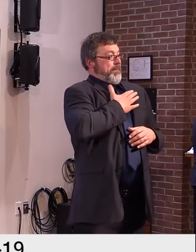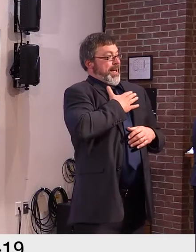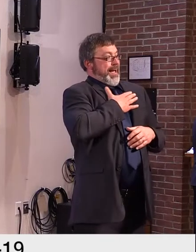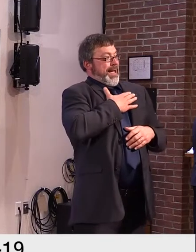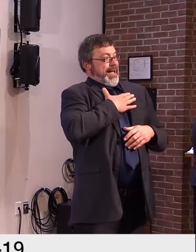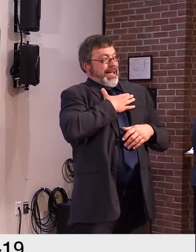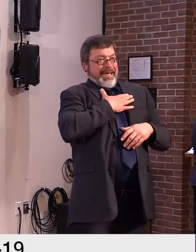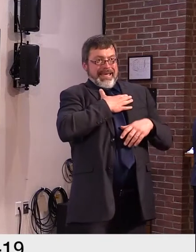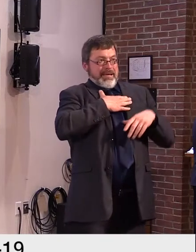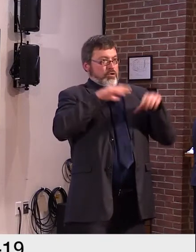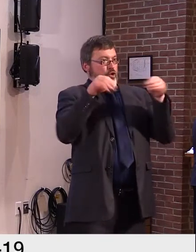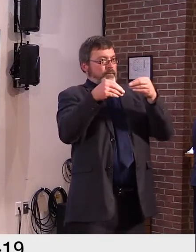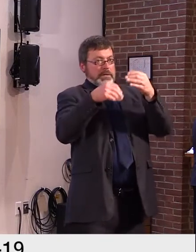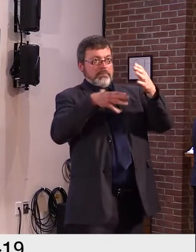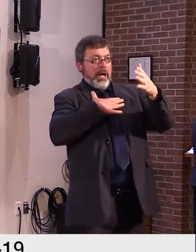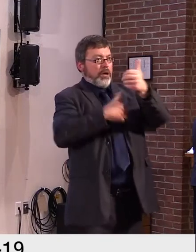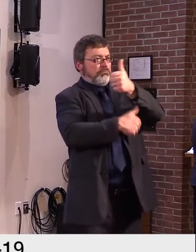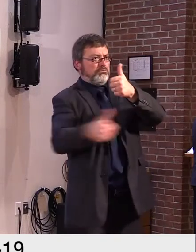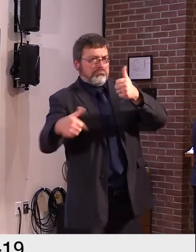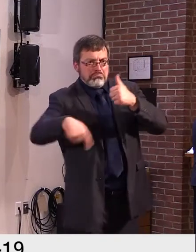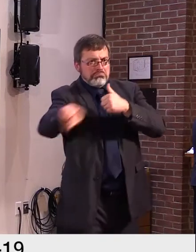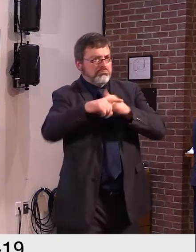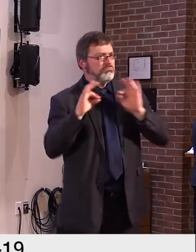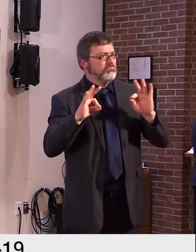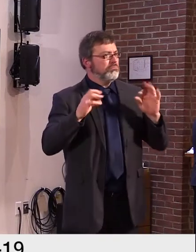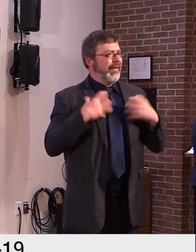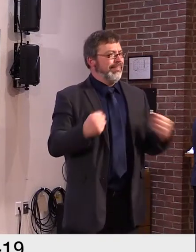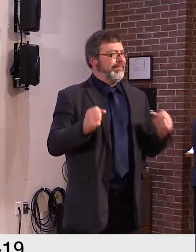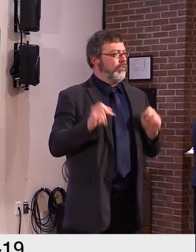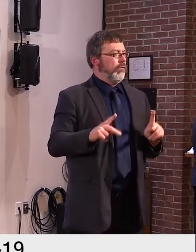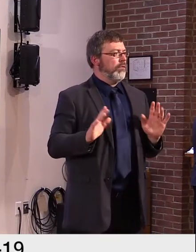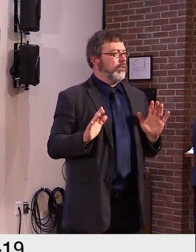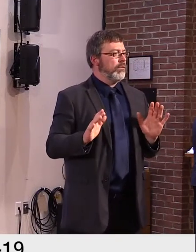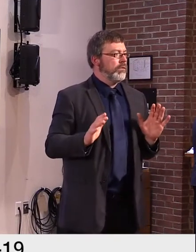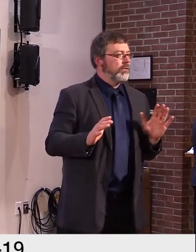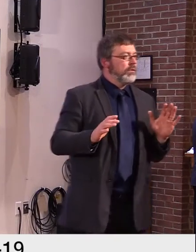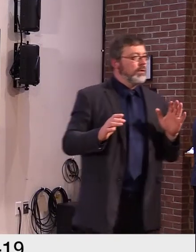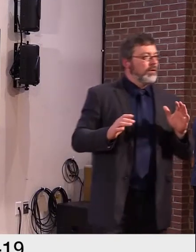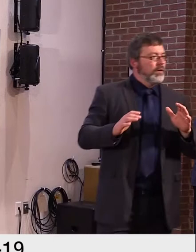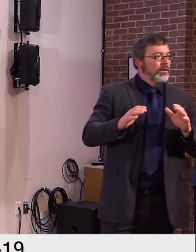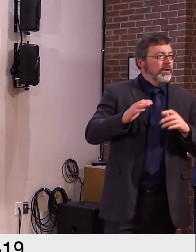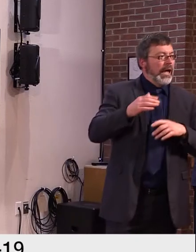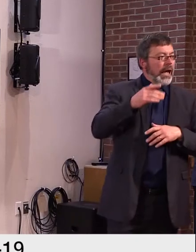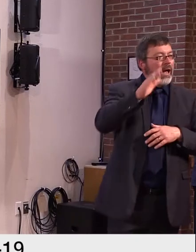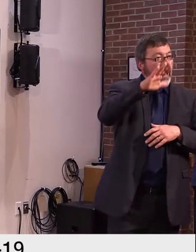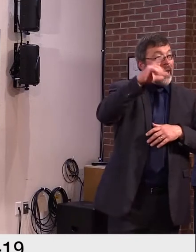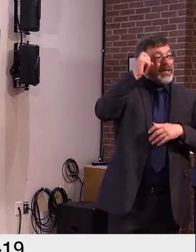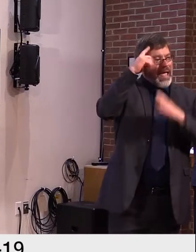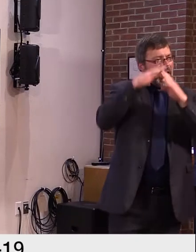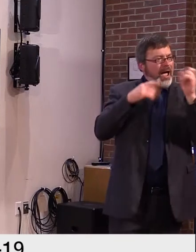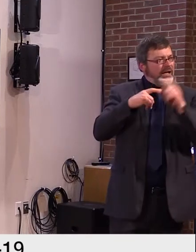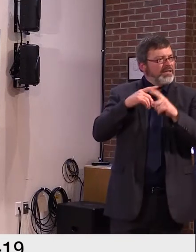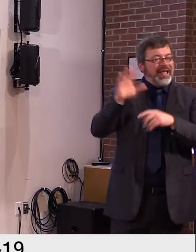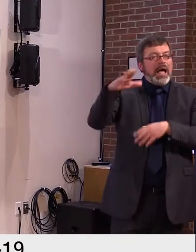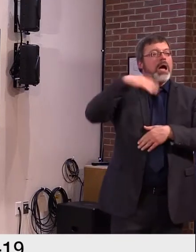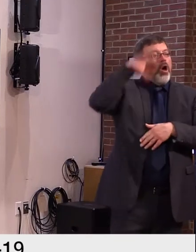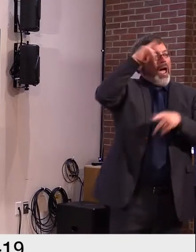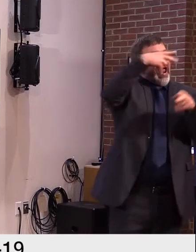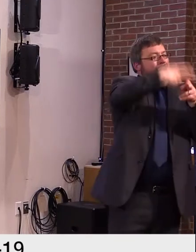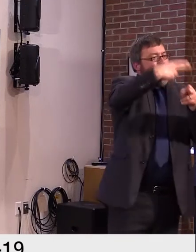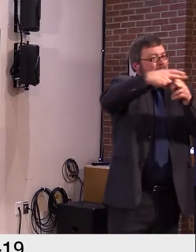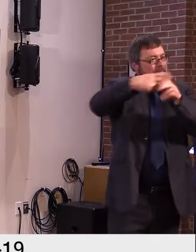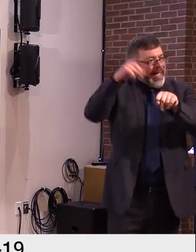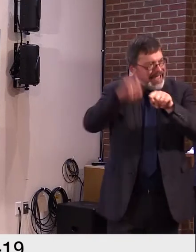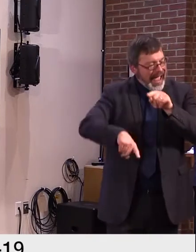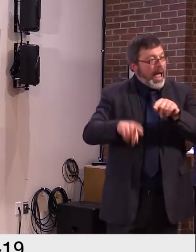Obviously you couldn't share their names, of course, but would you know about them if they were, there were diagnoses? Is there a phone call where